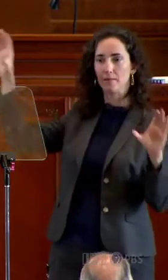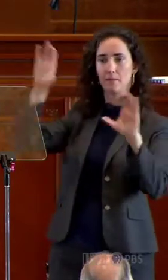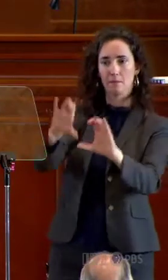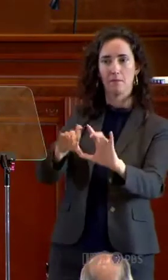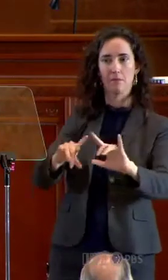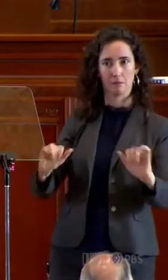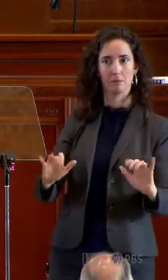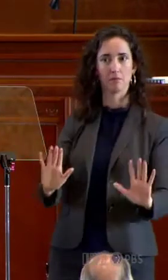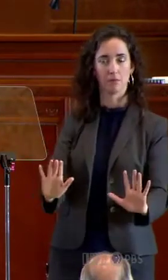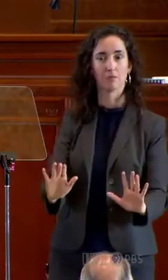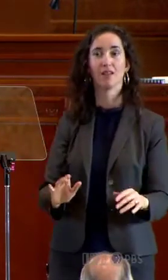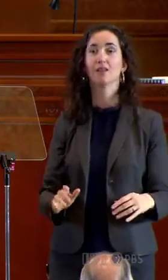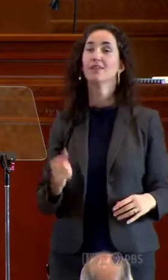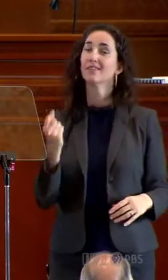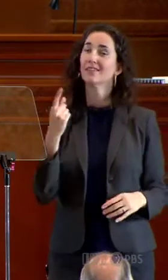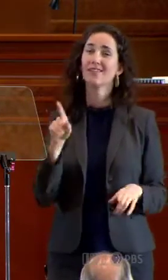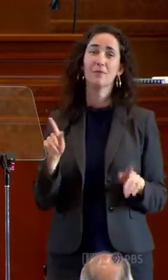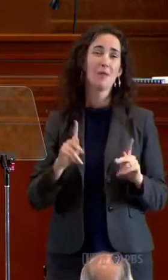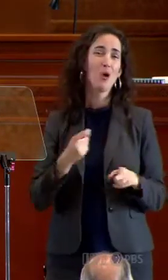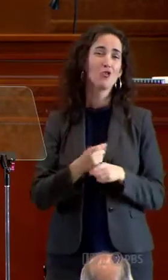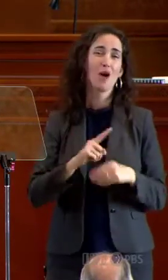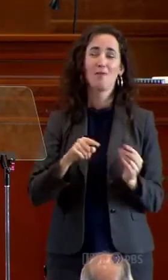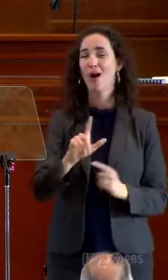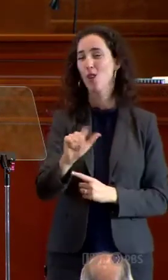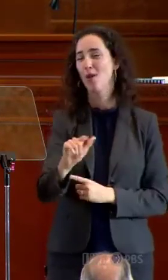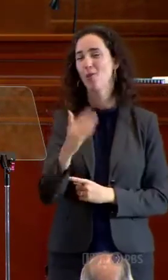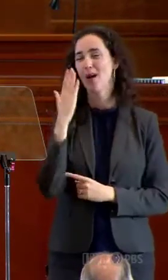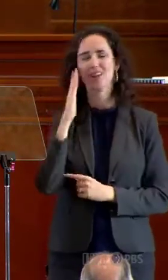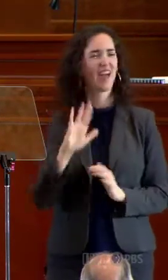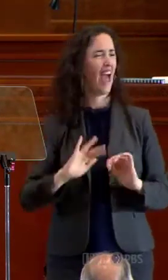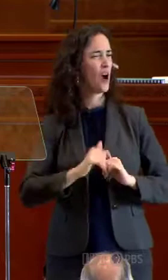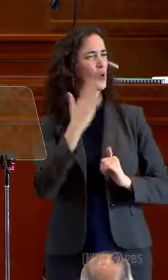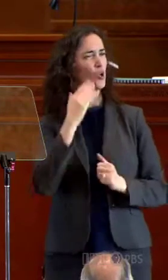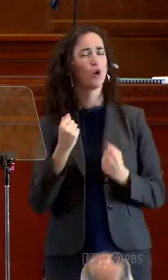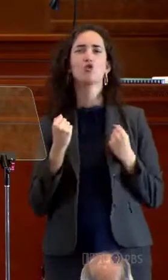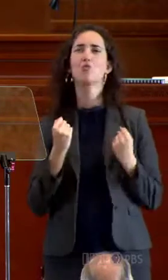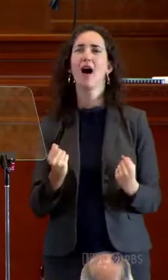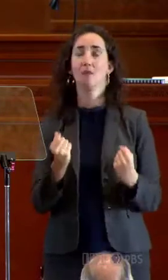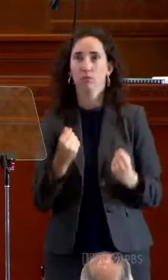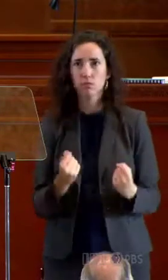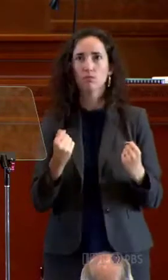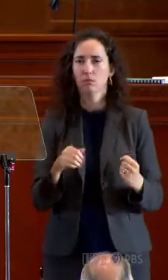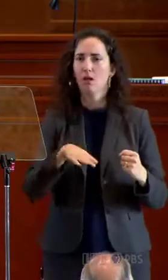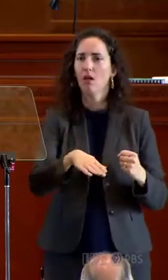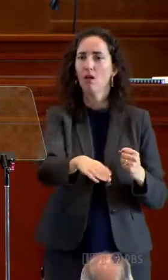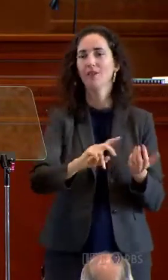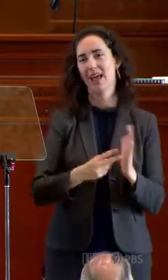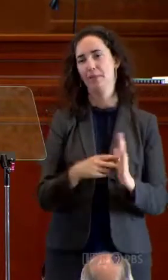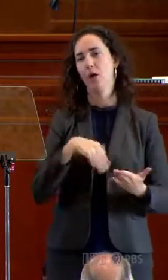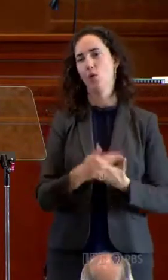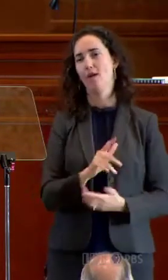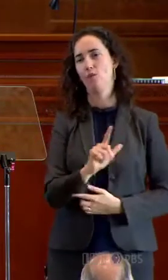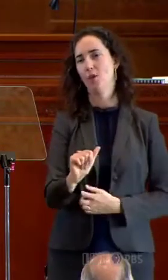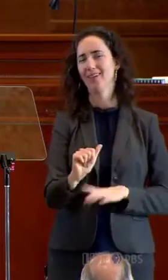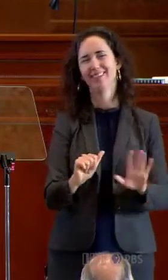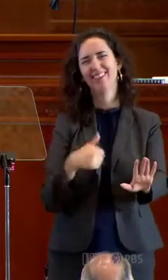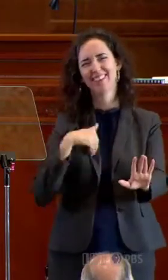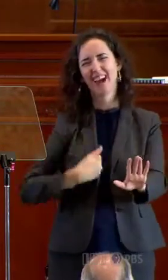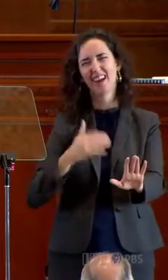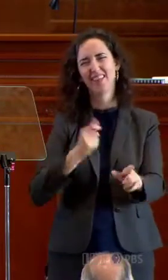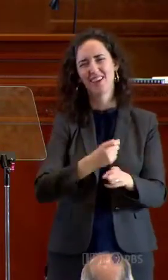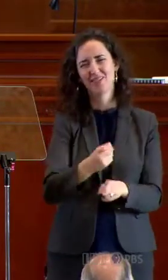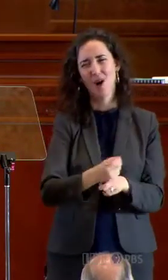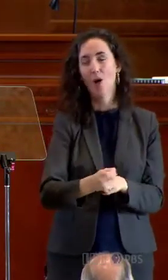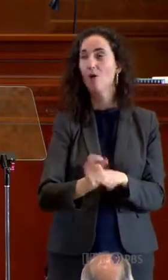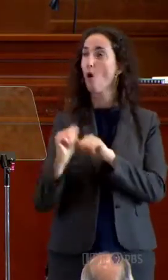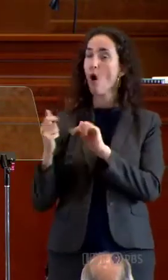know that we're all tired of the jokes about knowing you're in Louisiana when the roads get bad. Every state is struggling to